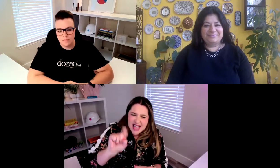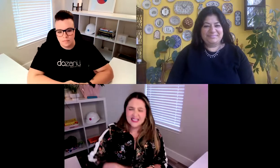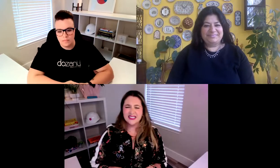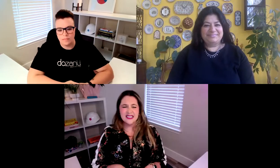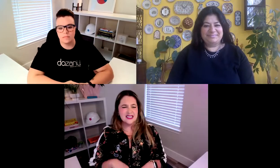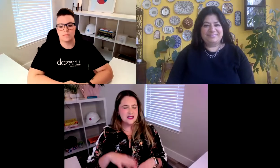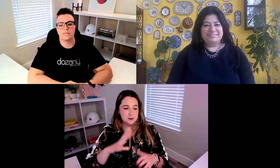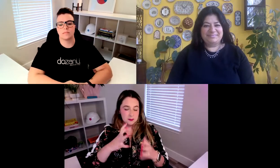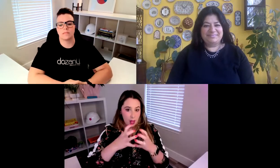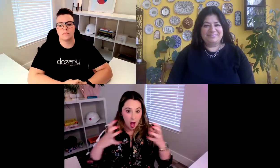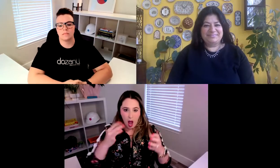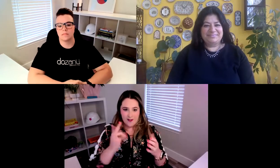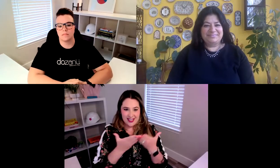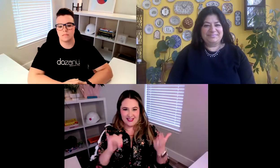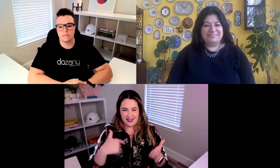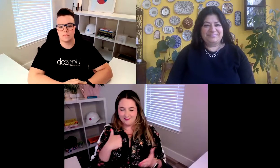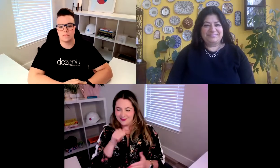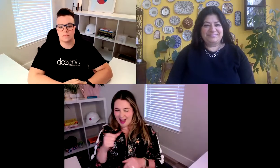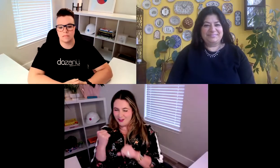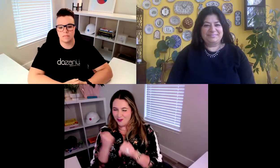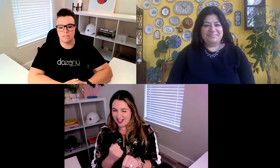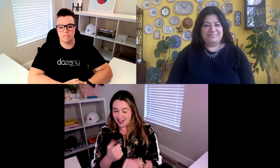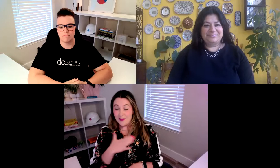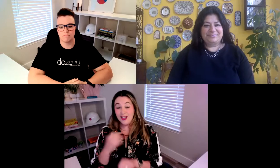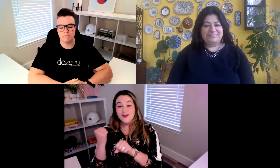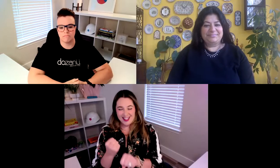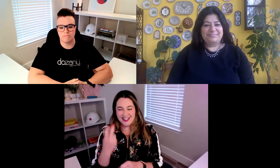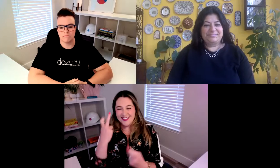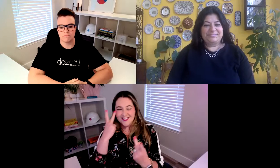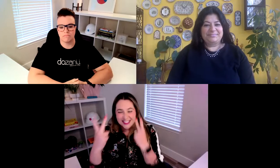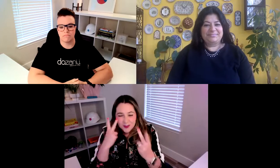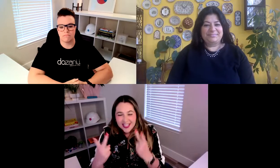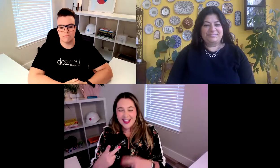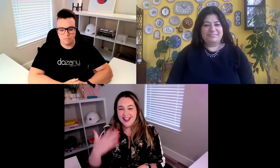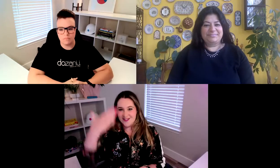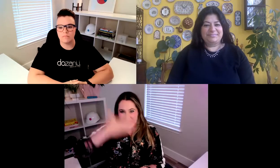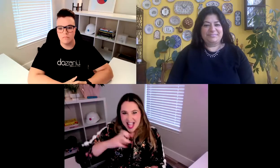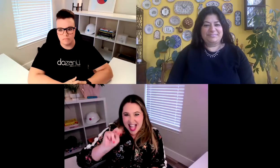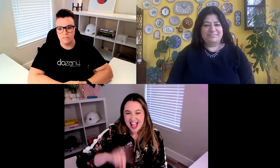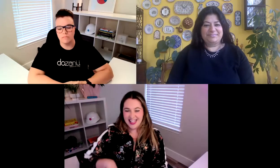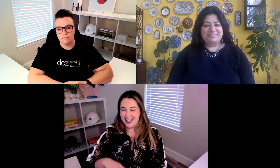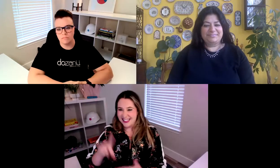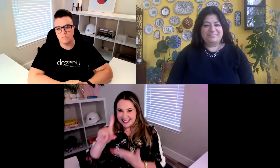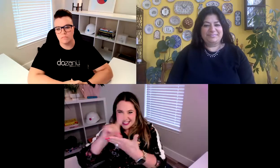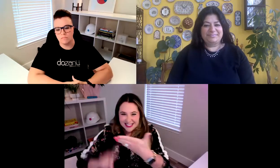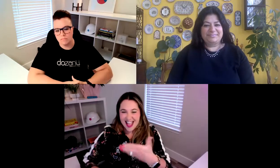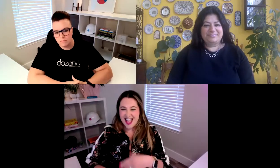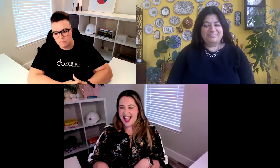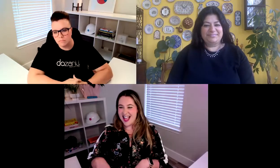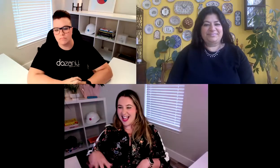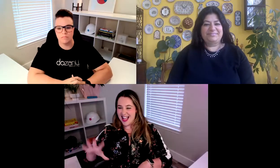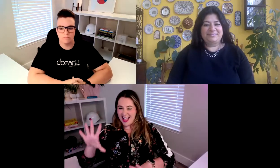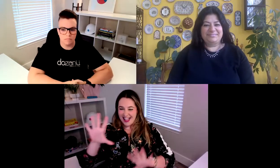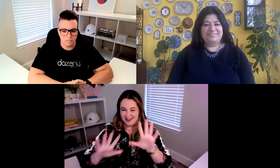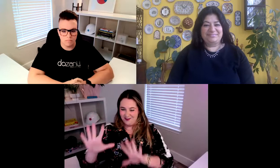had more behind the scenes. She was more doing like accounts payable and a lot of things like that, which were not actually my strengths. My strengths are more doing the